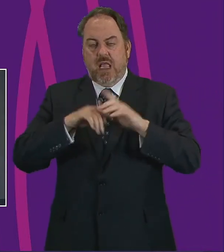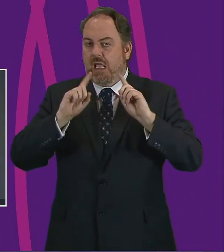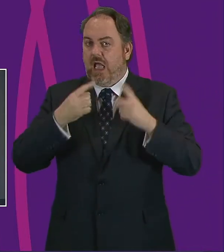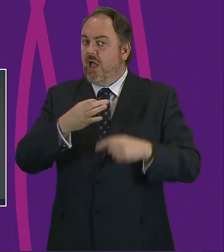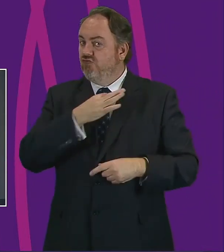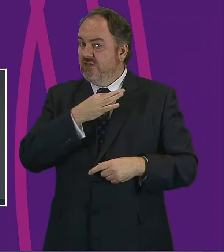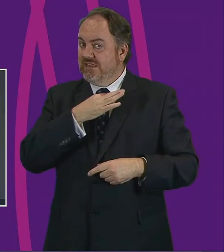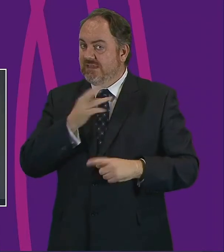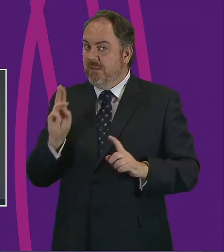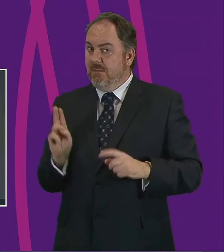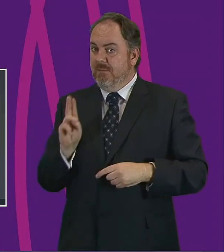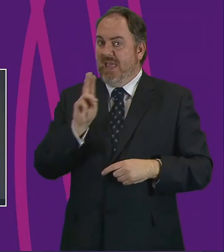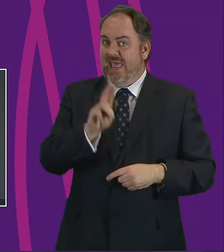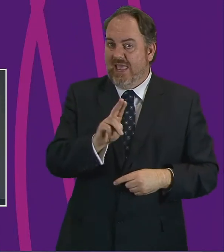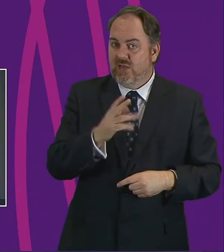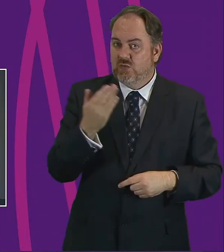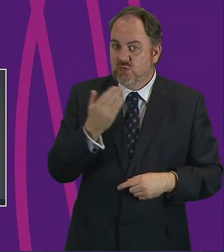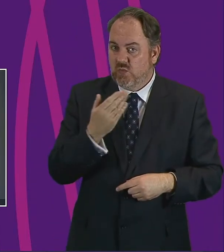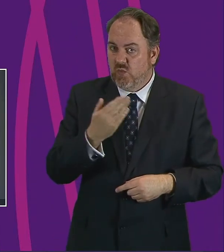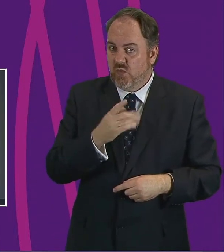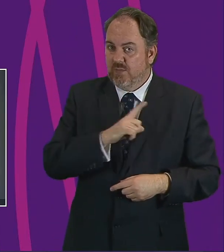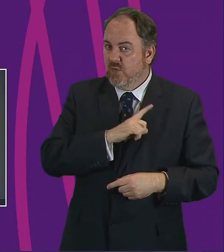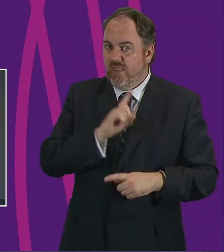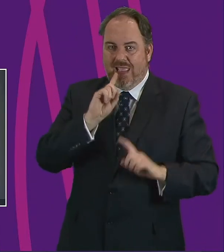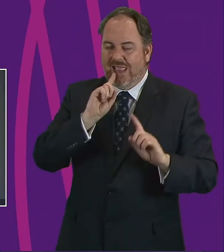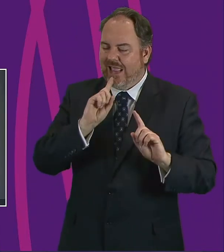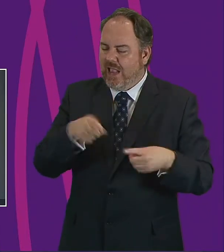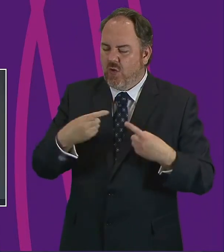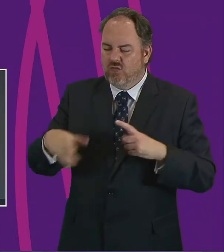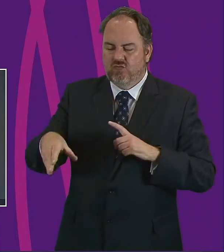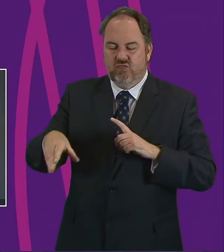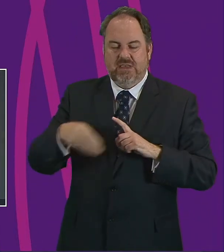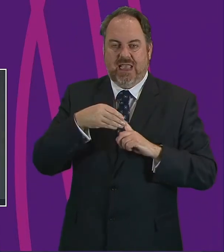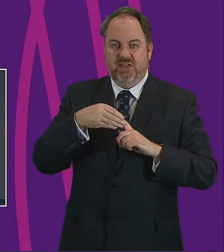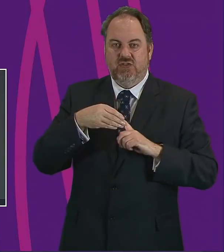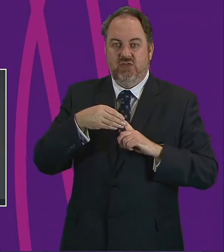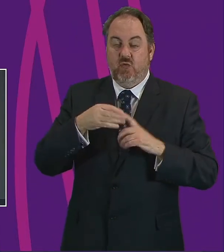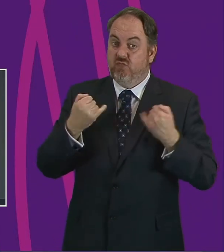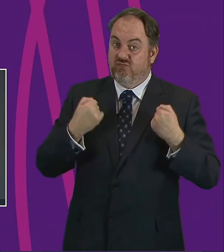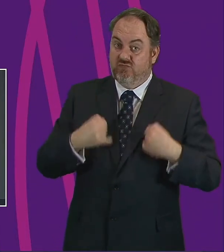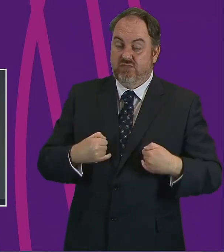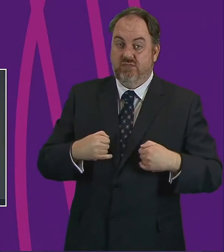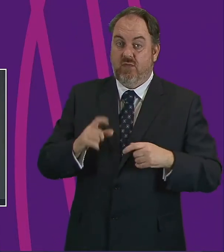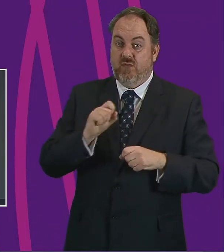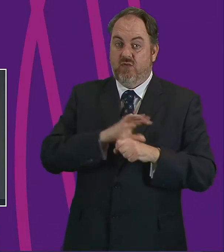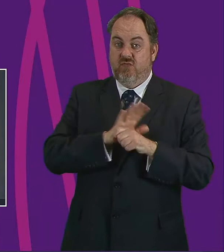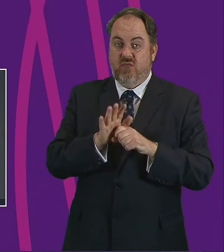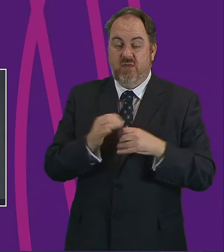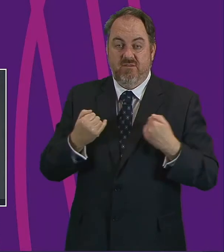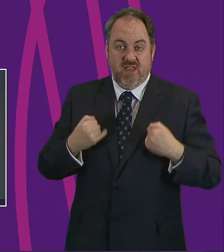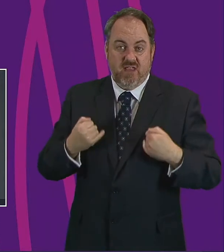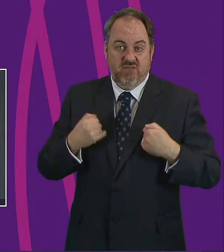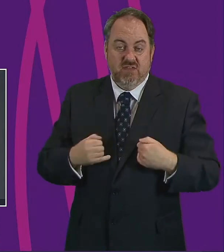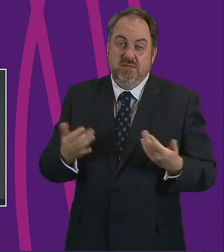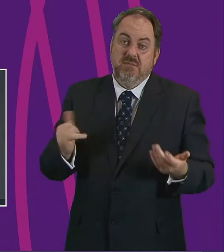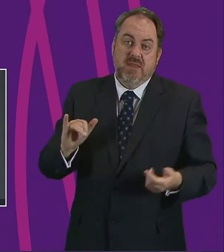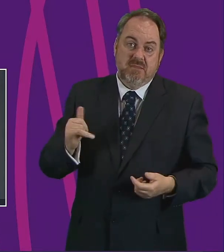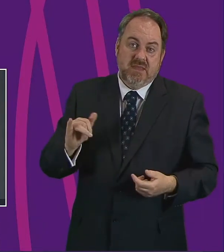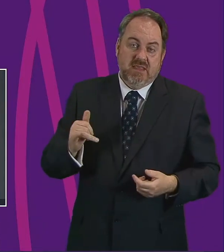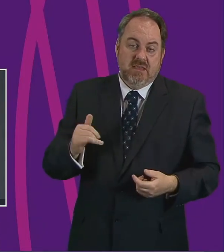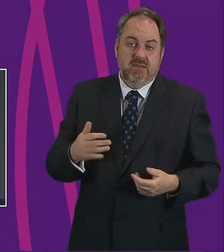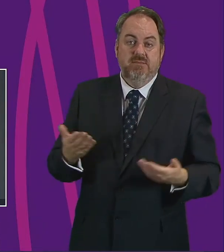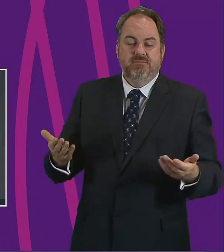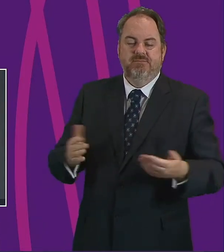to present for teaching purposes. There will be other issues such as the ones raised by Mr.